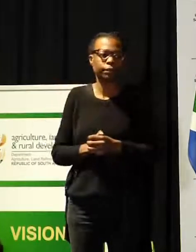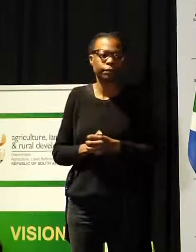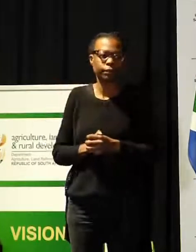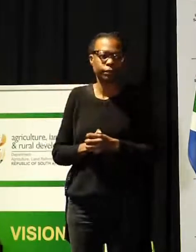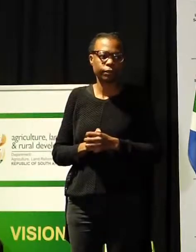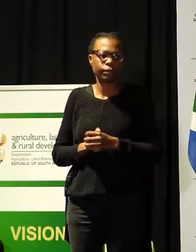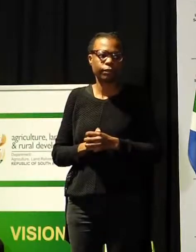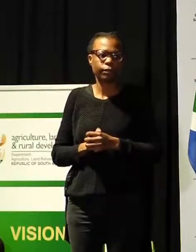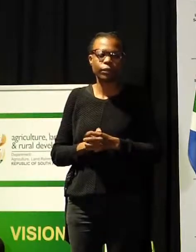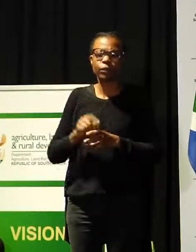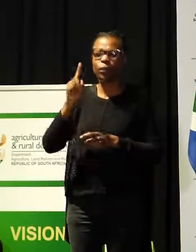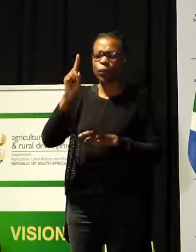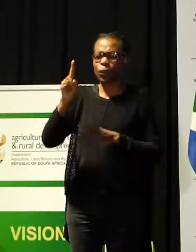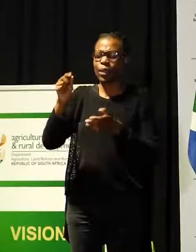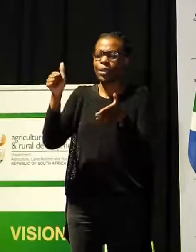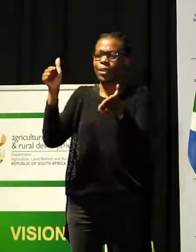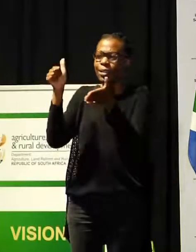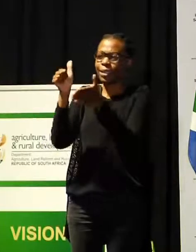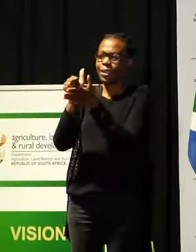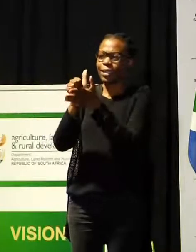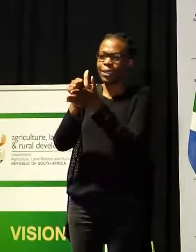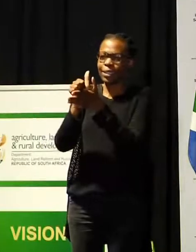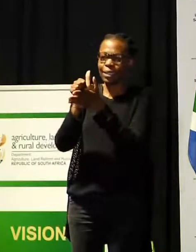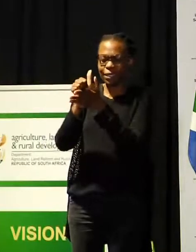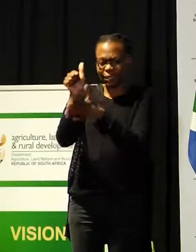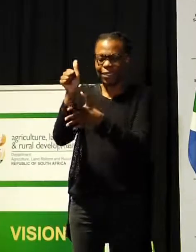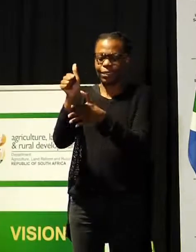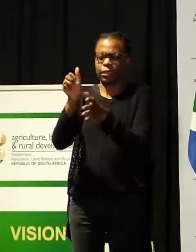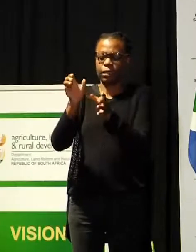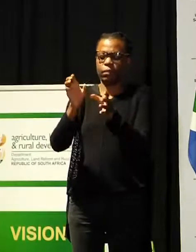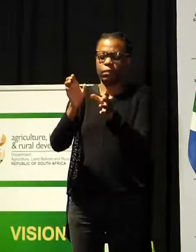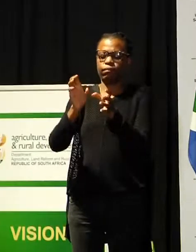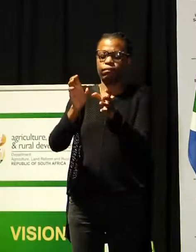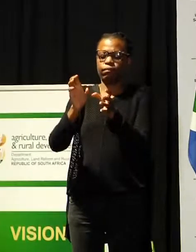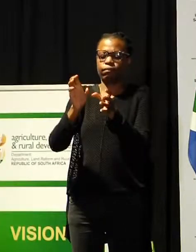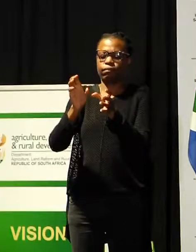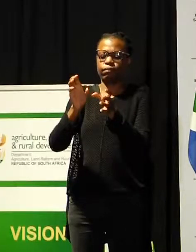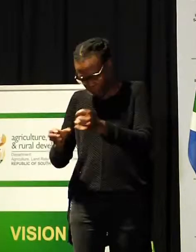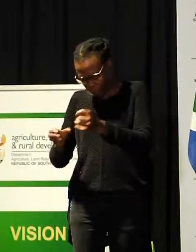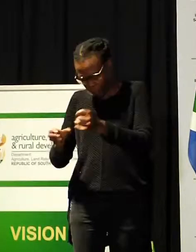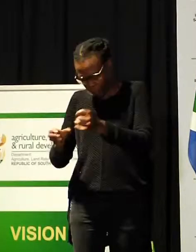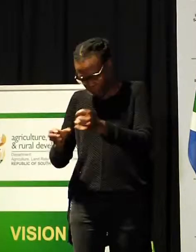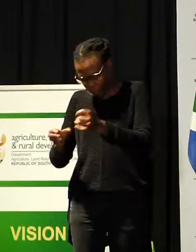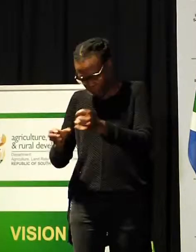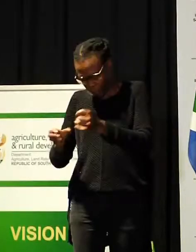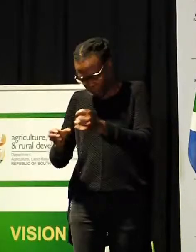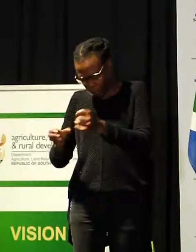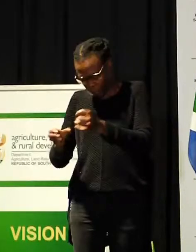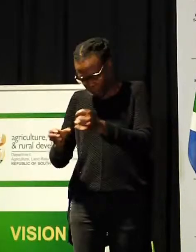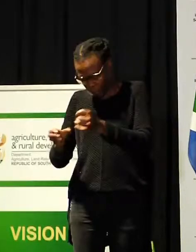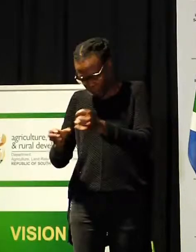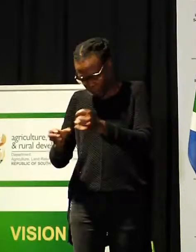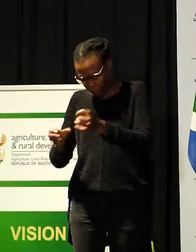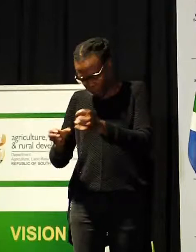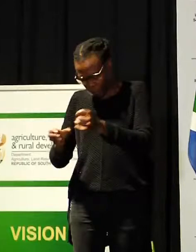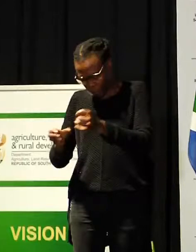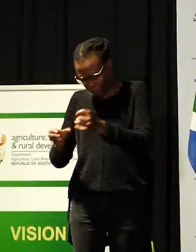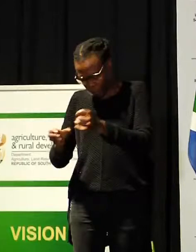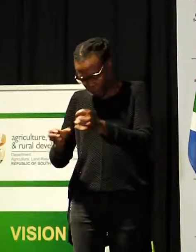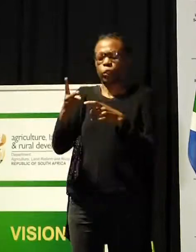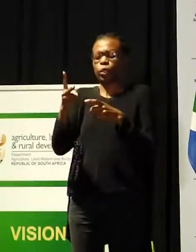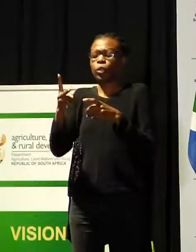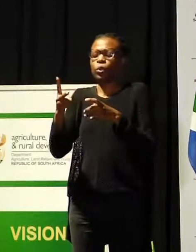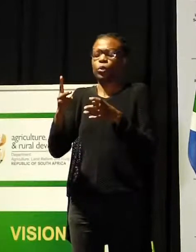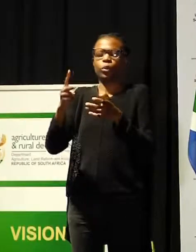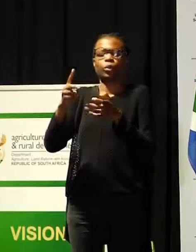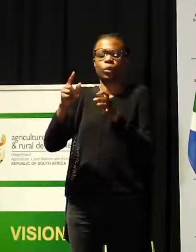6 sub-themes. One is land holding mechanism in communal areas for communities. The second one was form of land tenure system